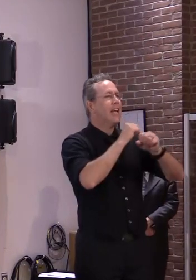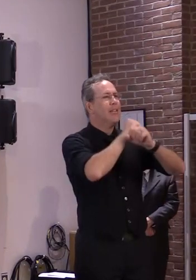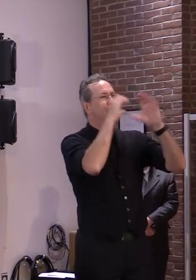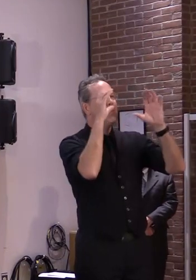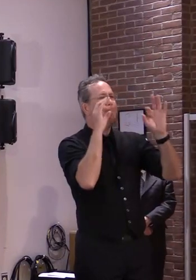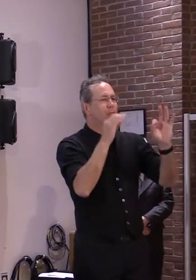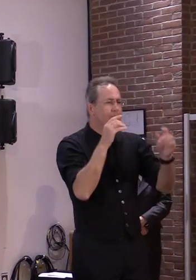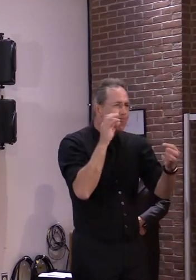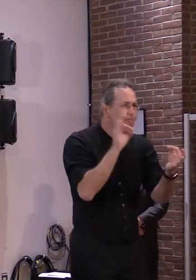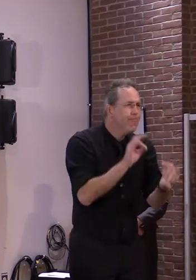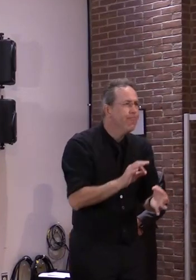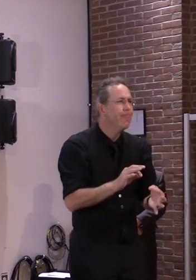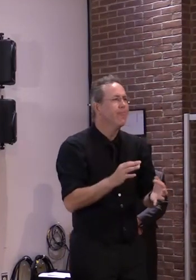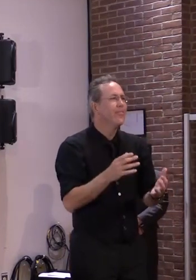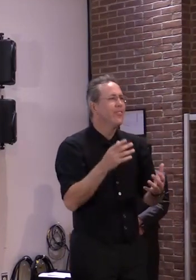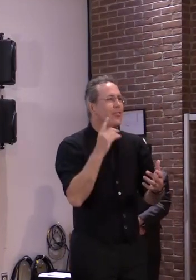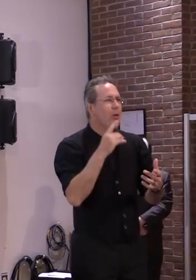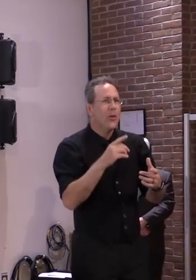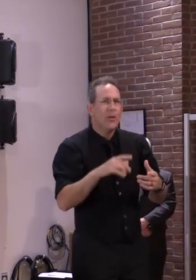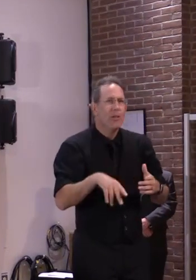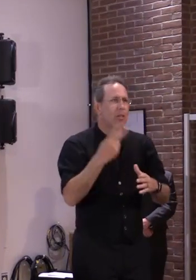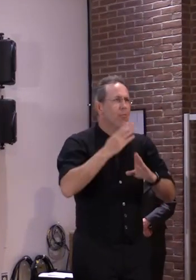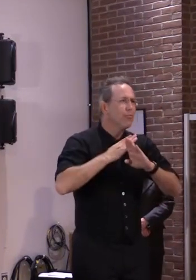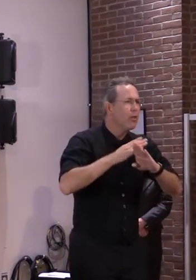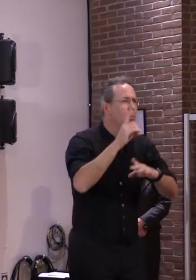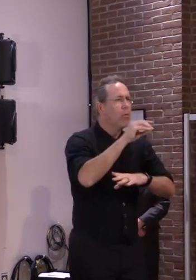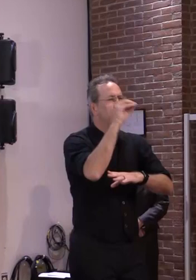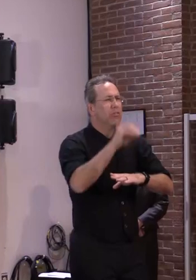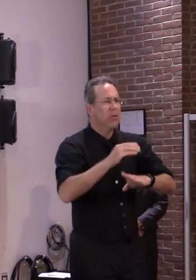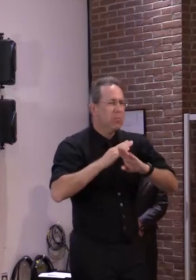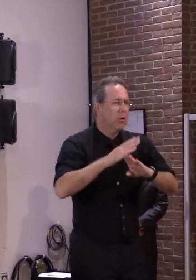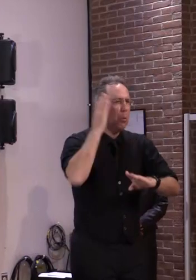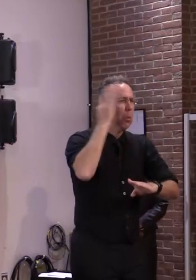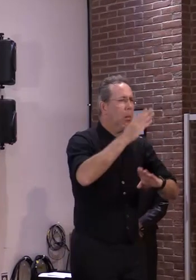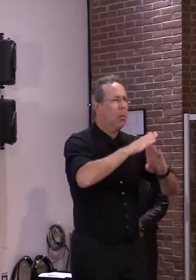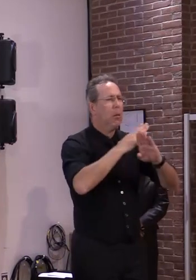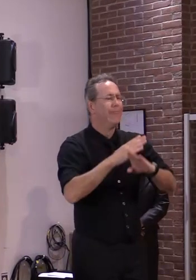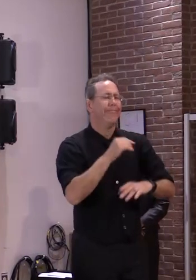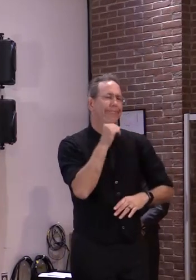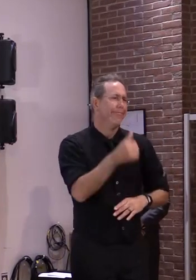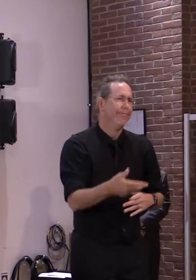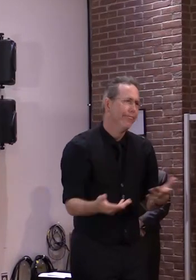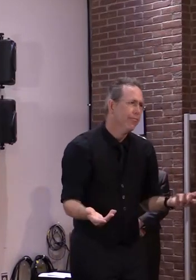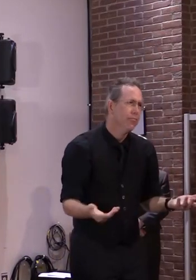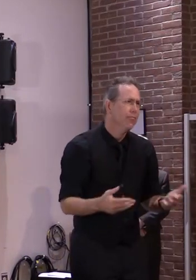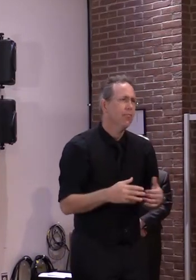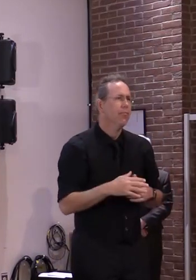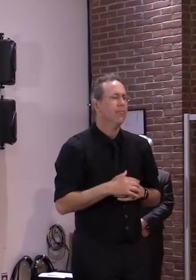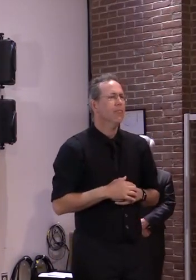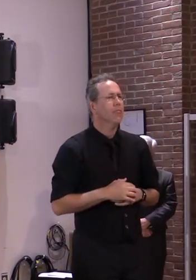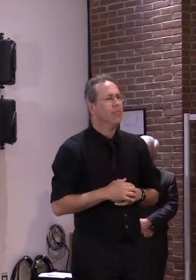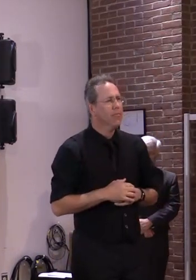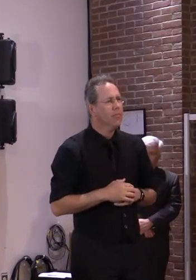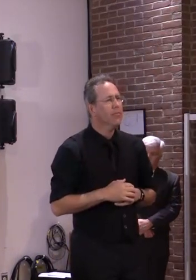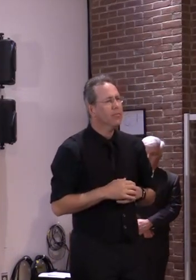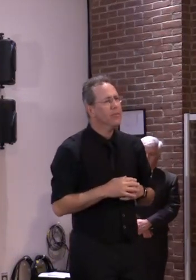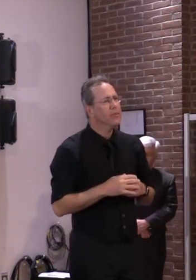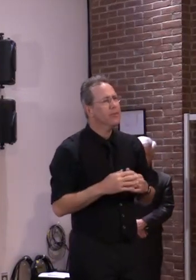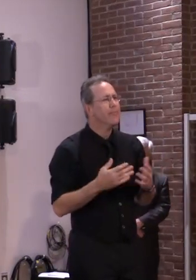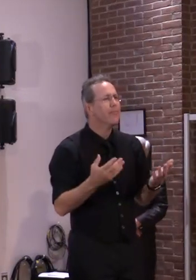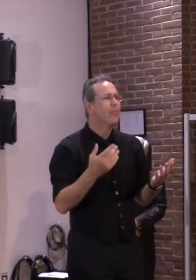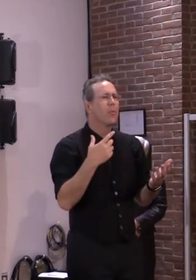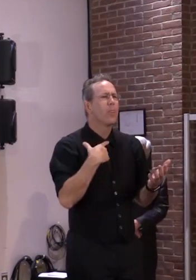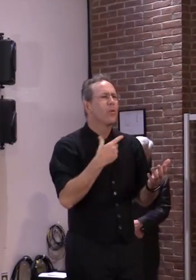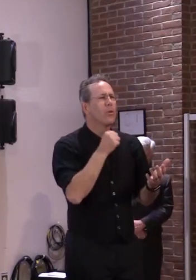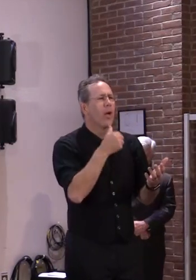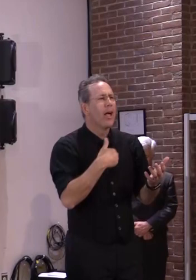report some data on the more mix and match approach of vaccine use, getting a first dose of one type of vaccine, a second